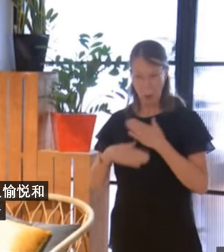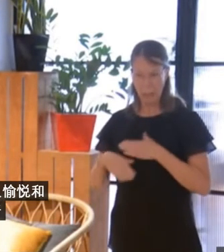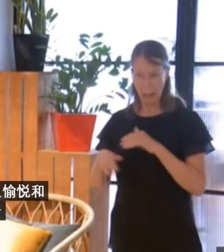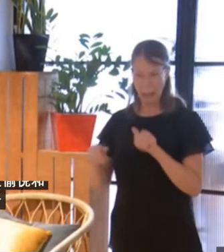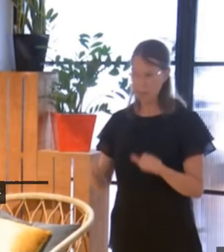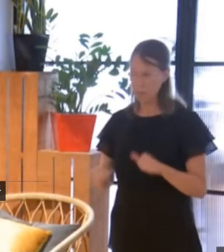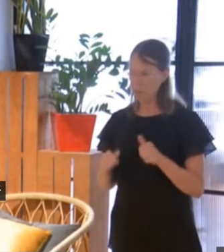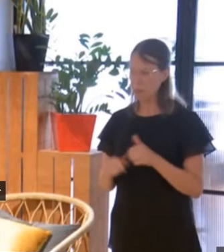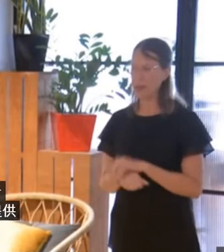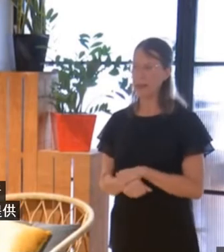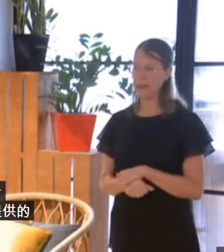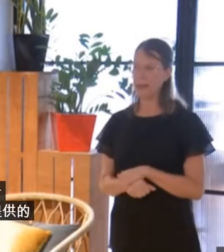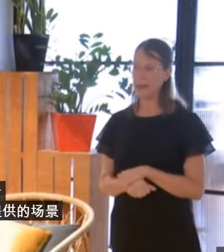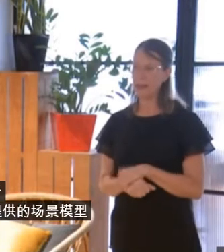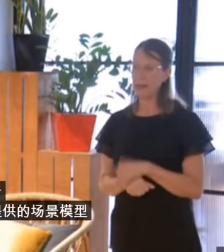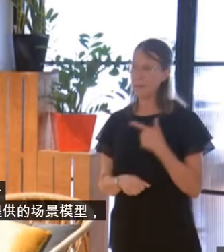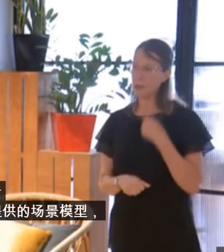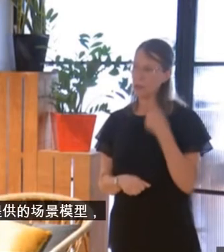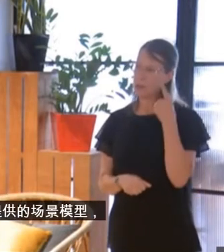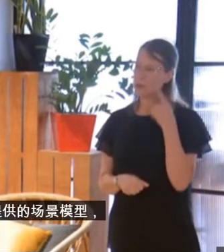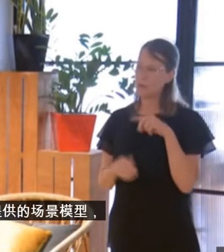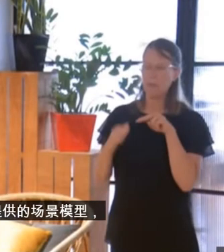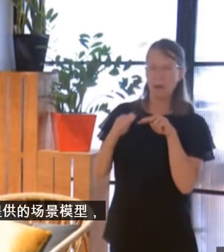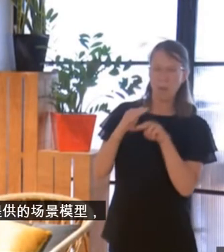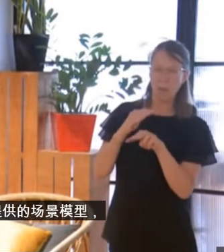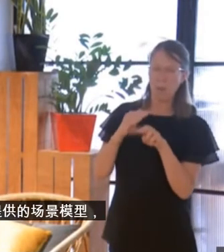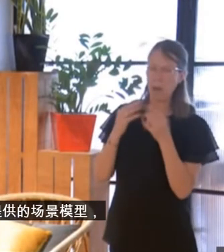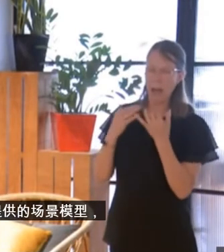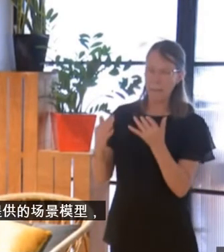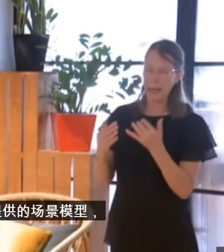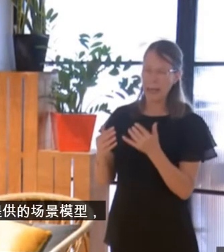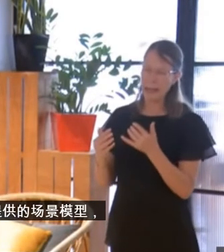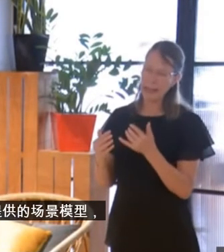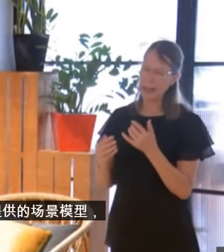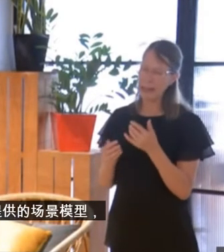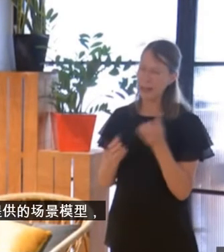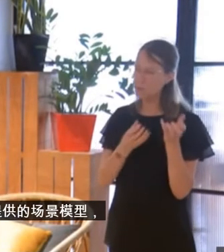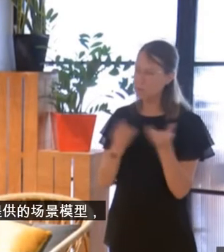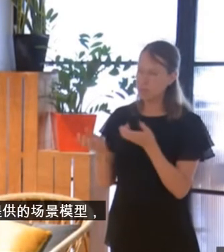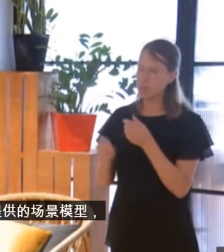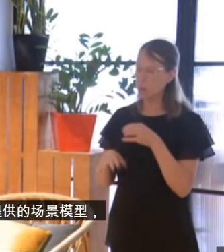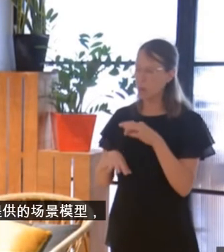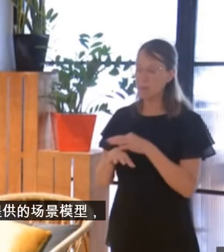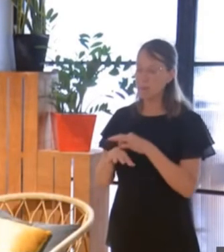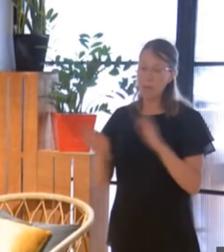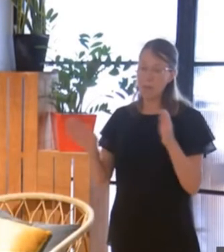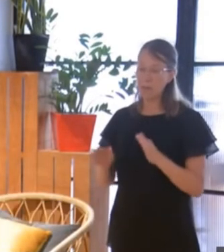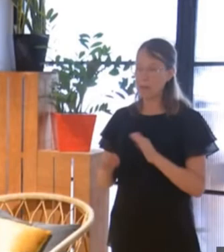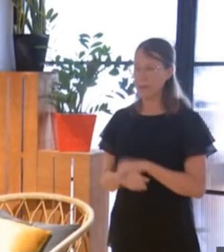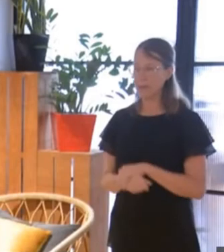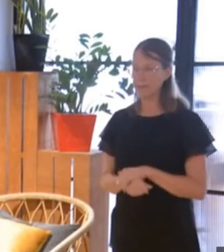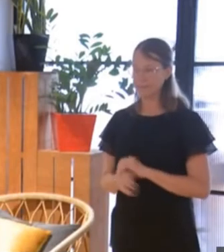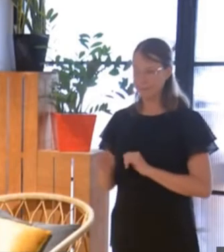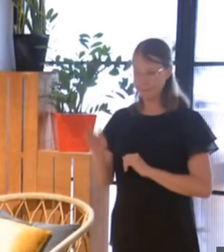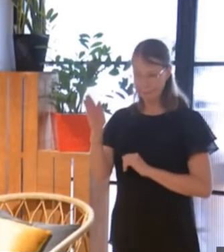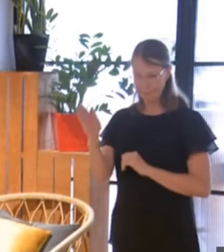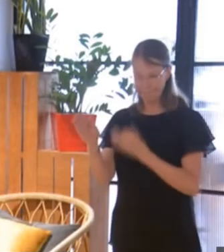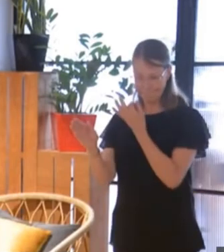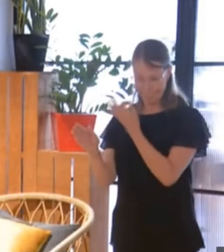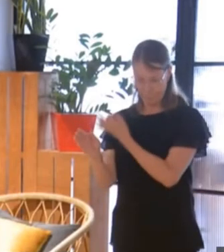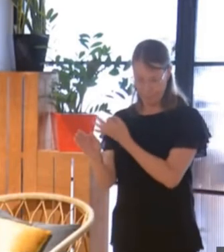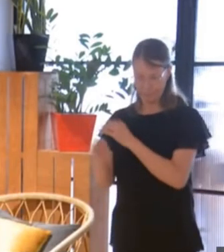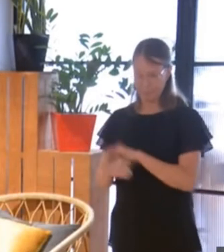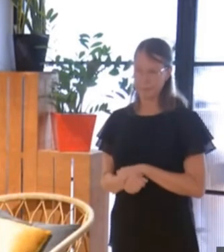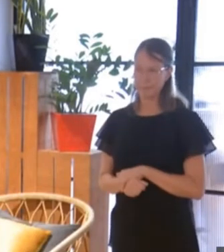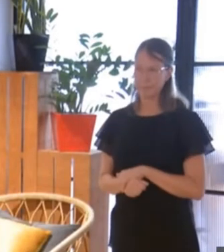on the scenario models that we provided early this year. Premier, just on trial. We're on the front foot there. Does that mean February 28th, when